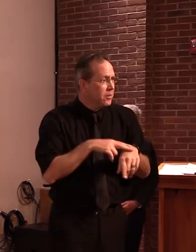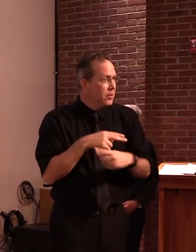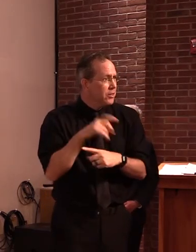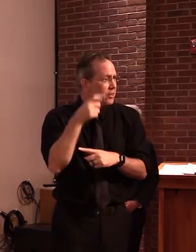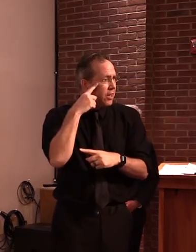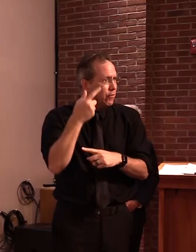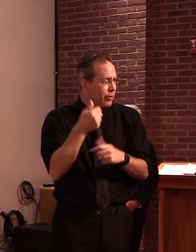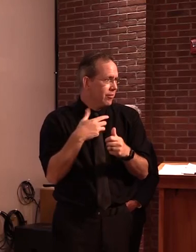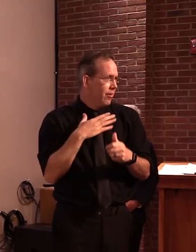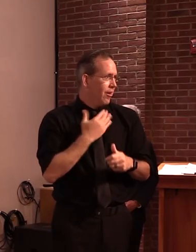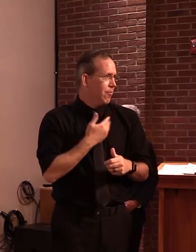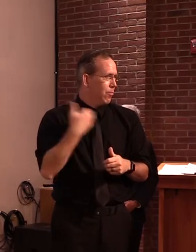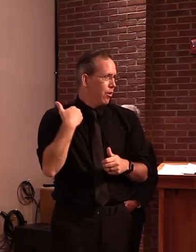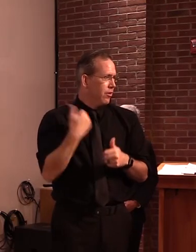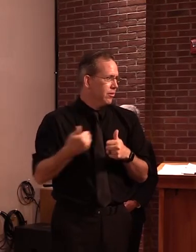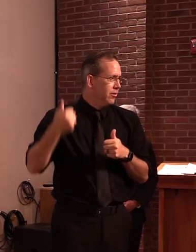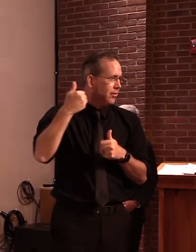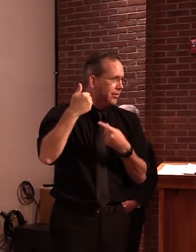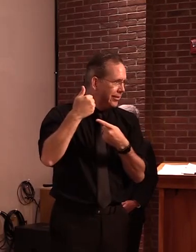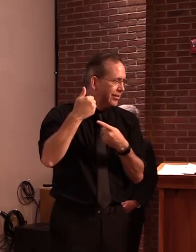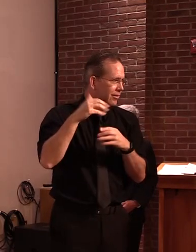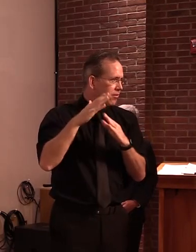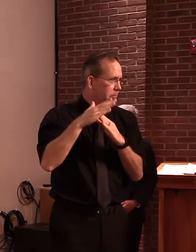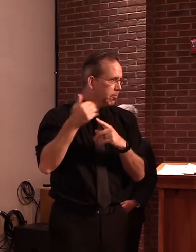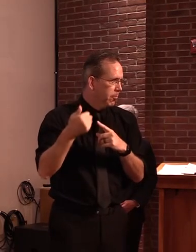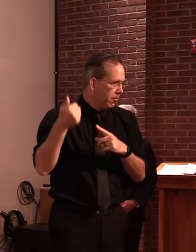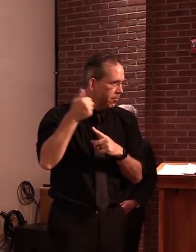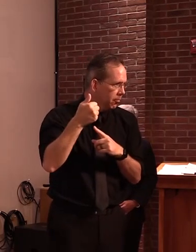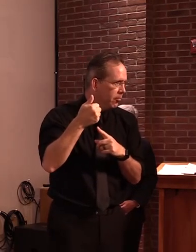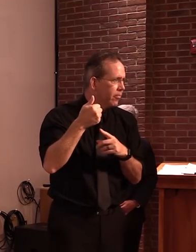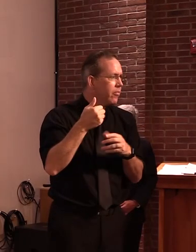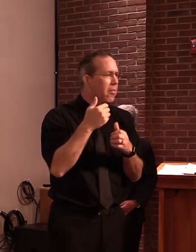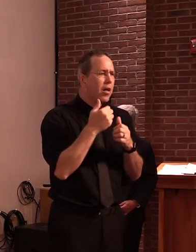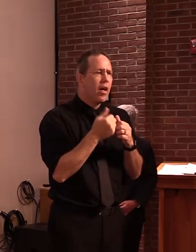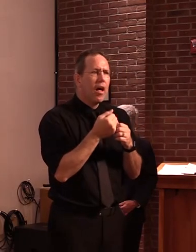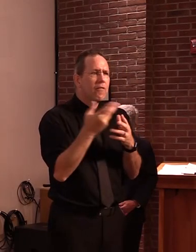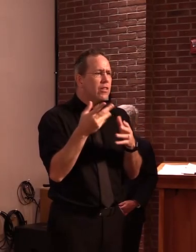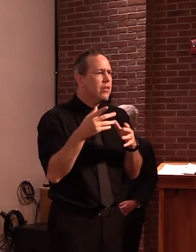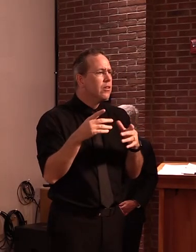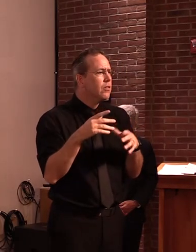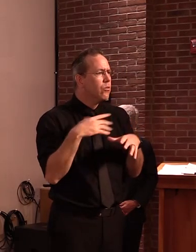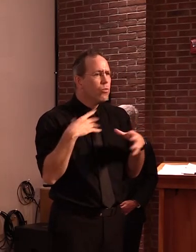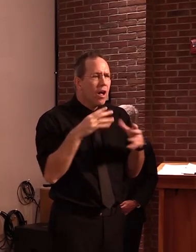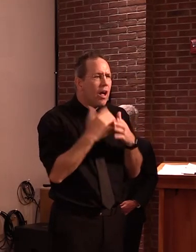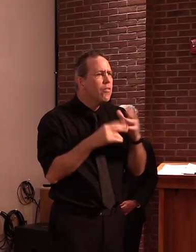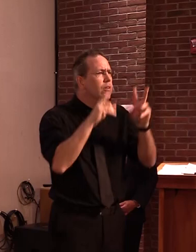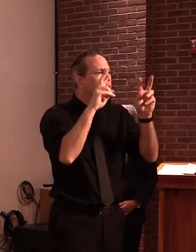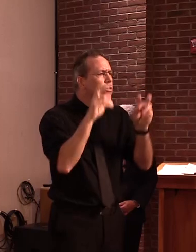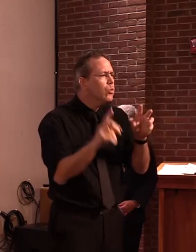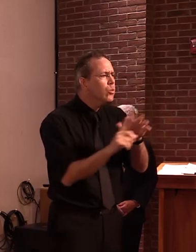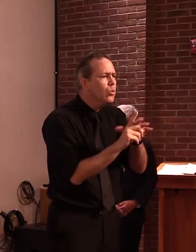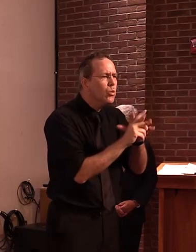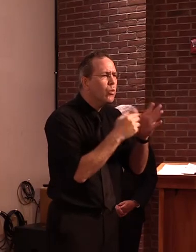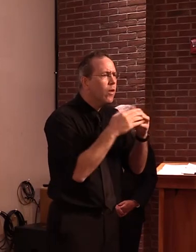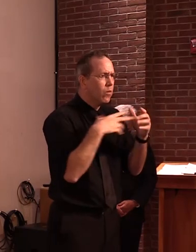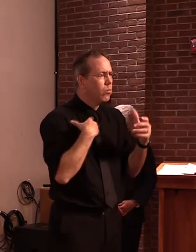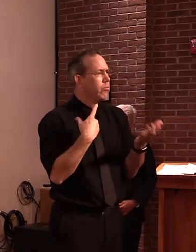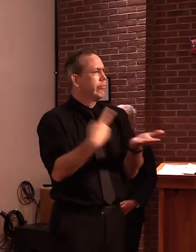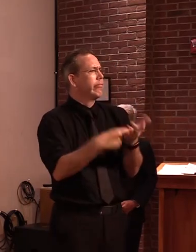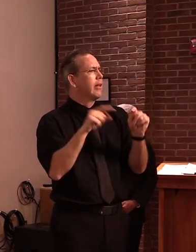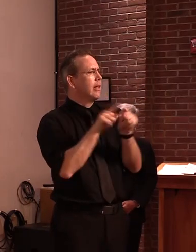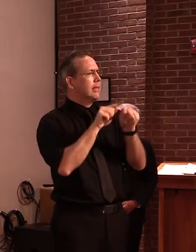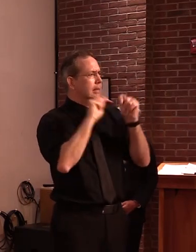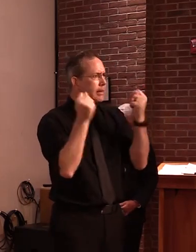the team, but everything that we talk about is a team effort. It's not put into a specific